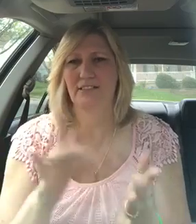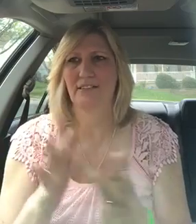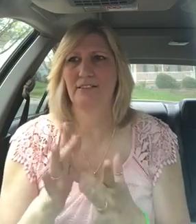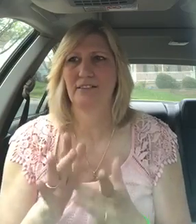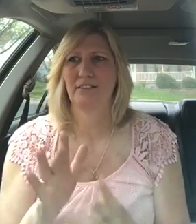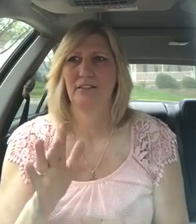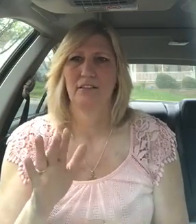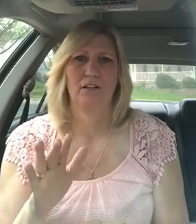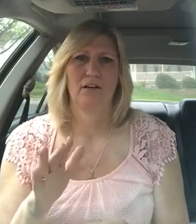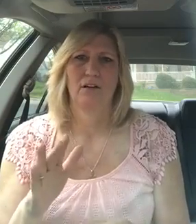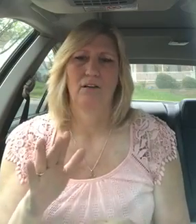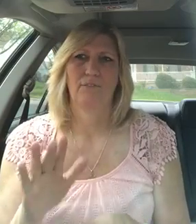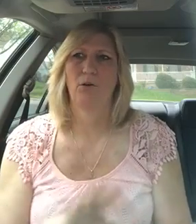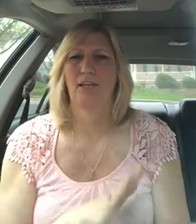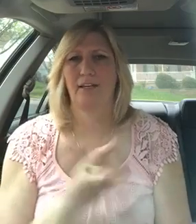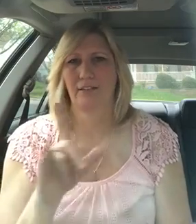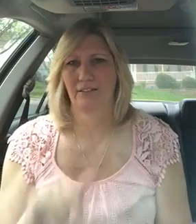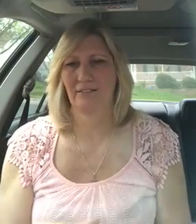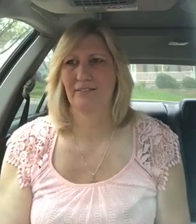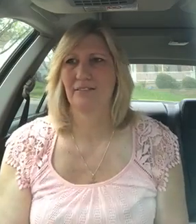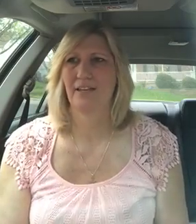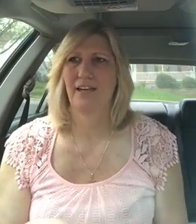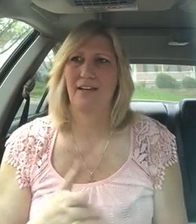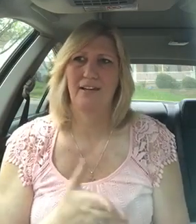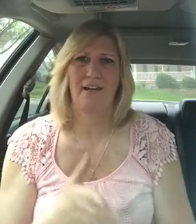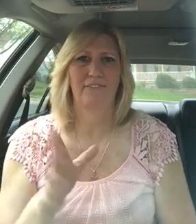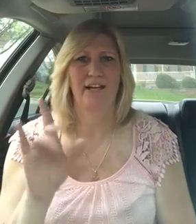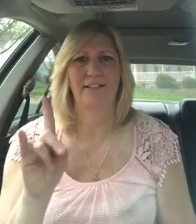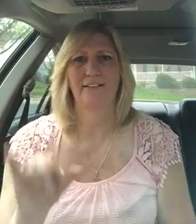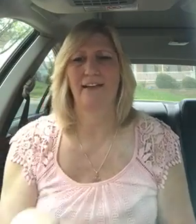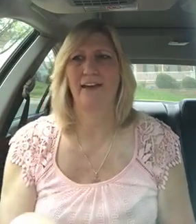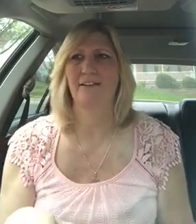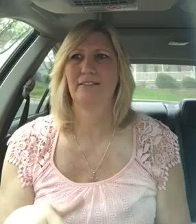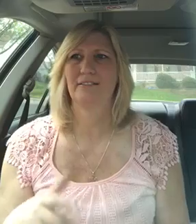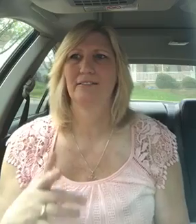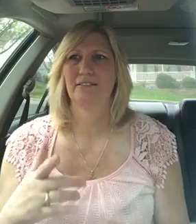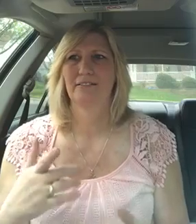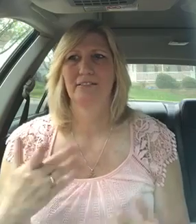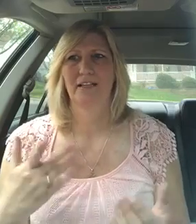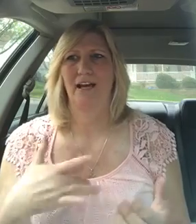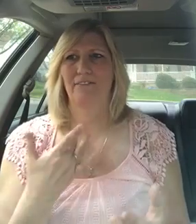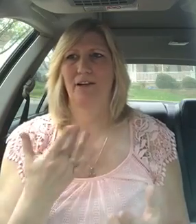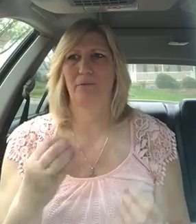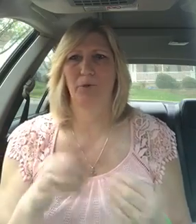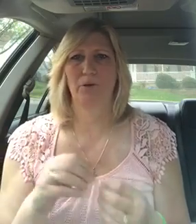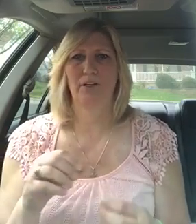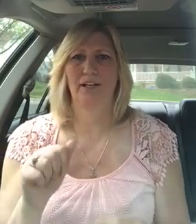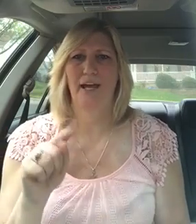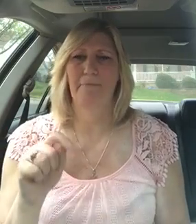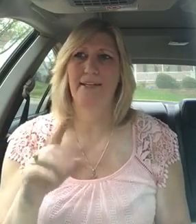Jesus fully. And after I did that, I felt more at